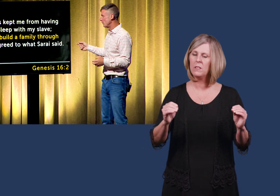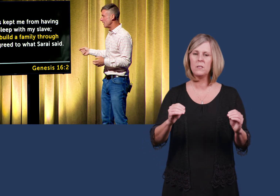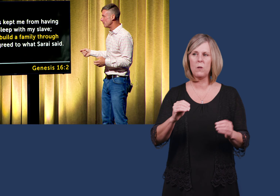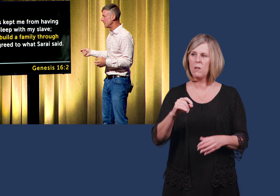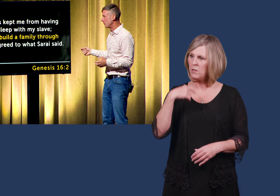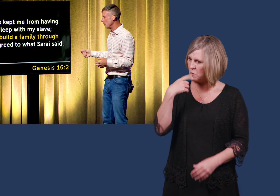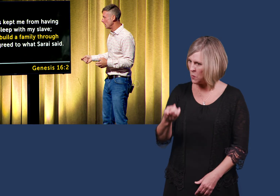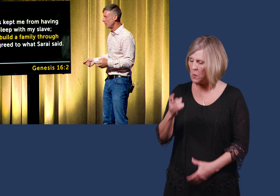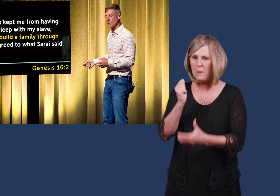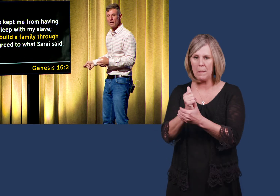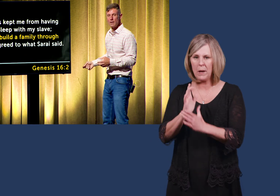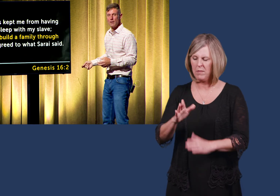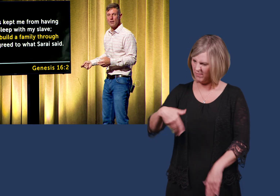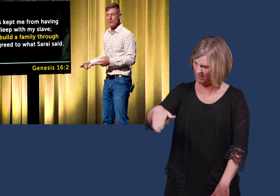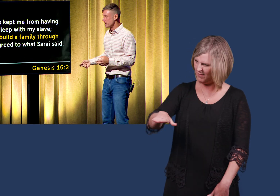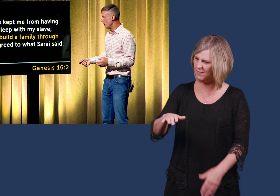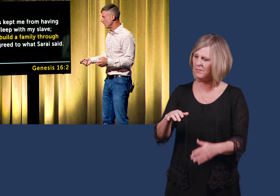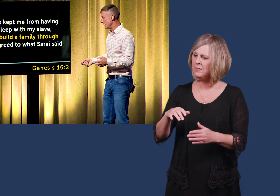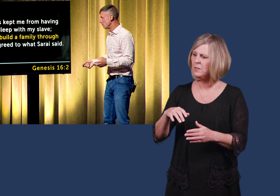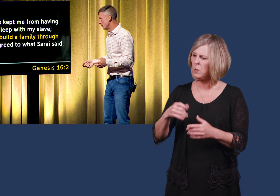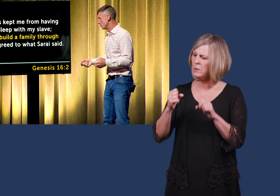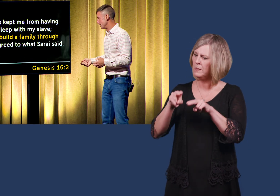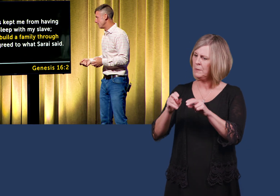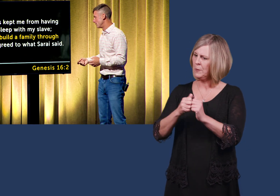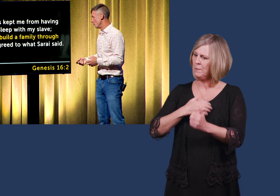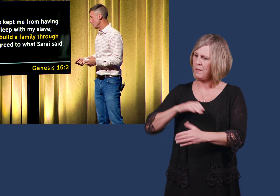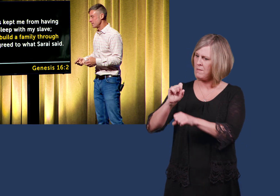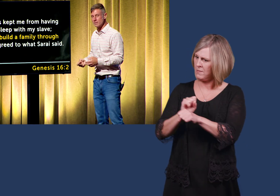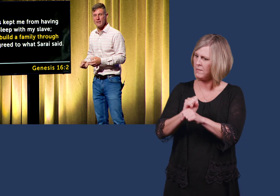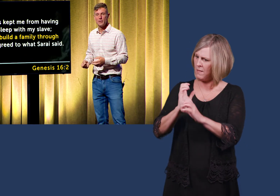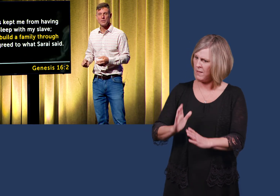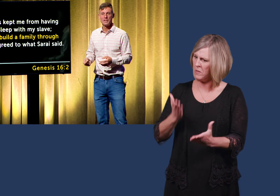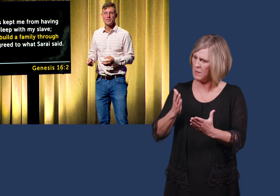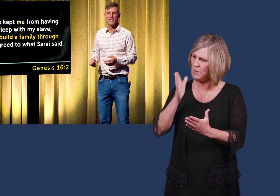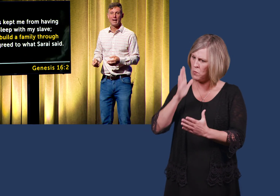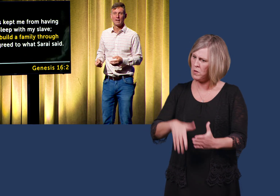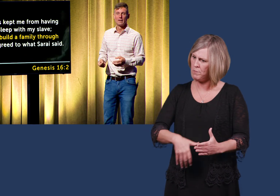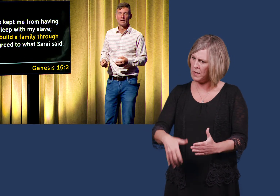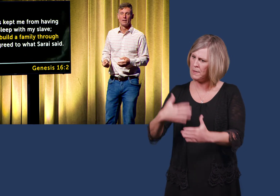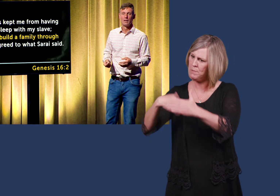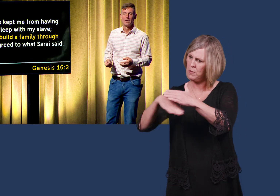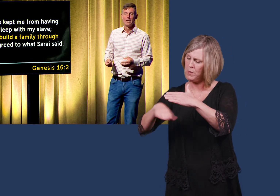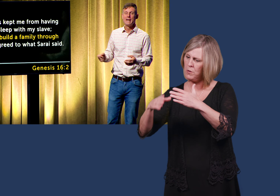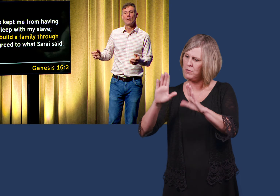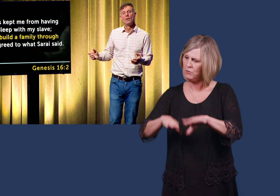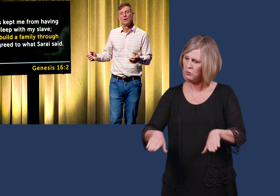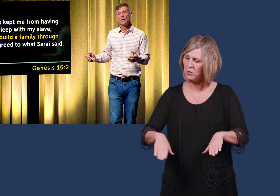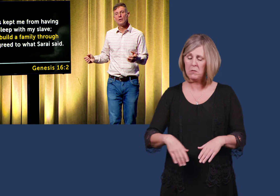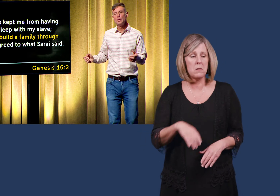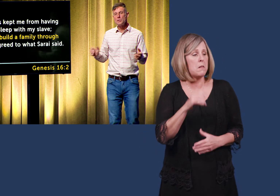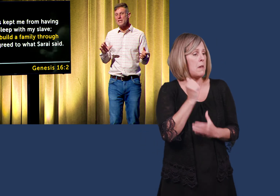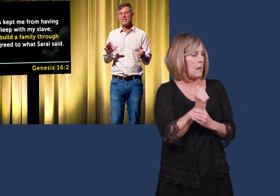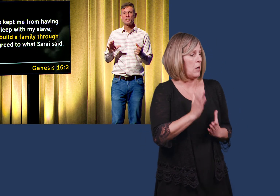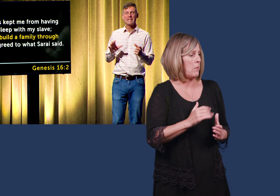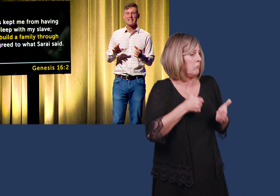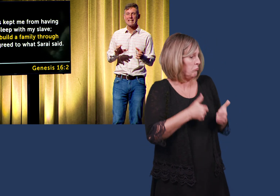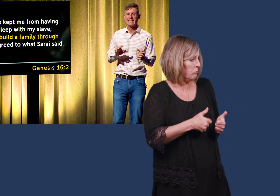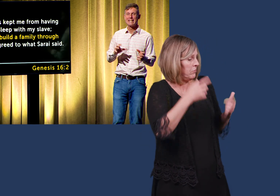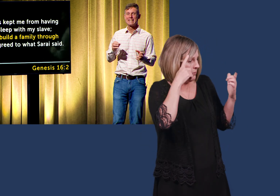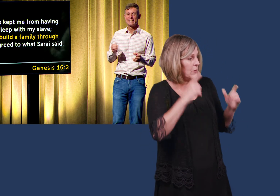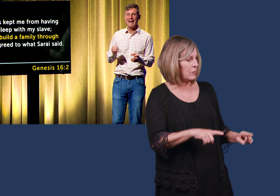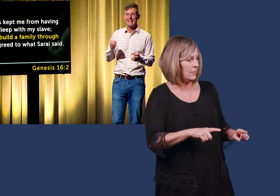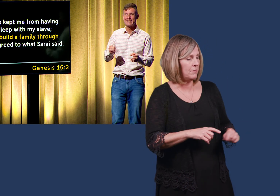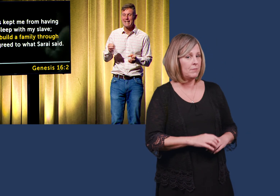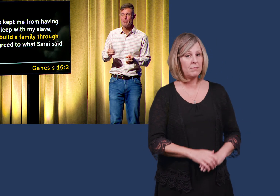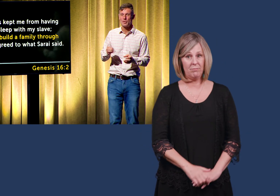can build a family through her." So Abram agreed and did what Sarah said. Now, you see that she's thinking